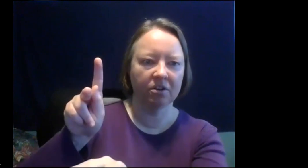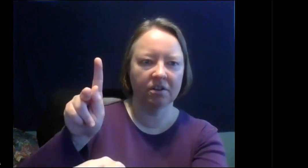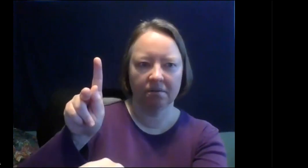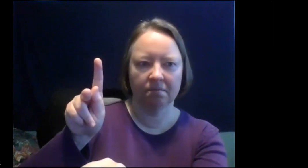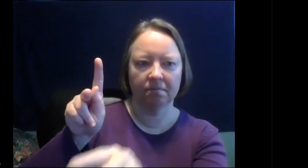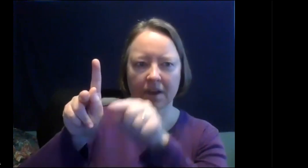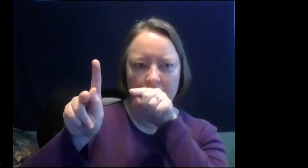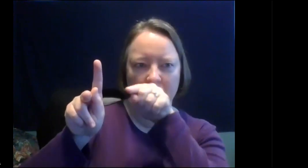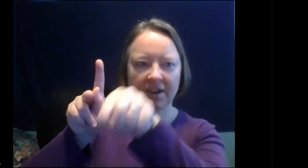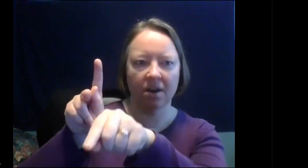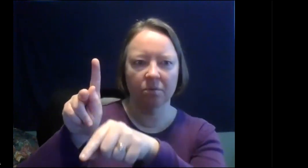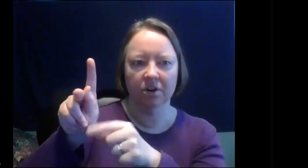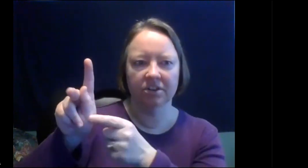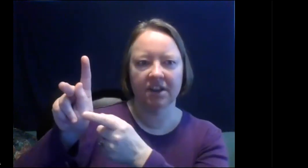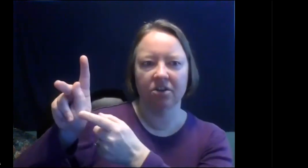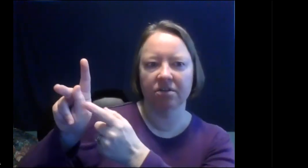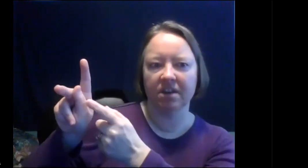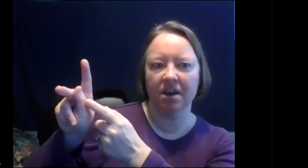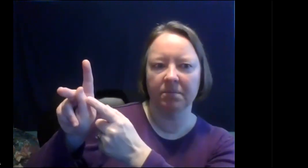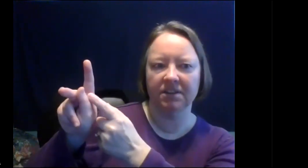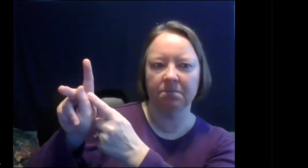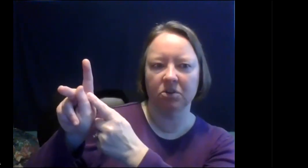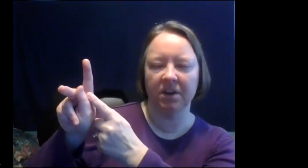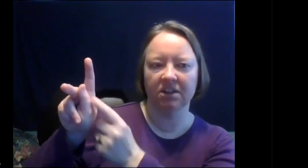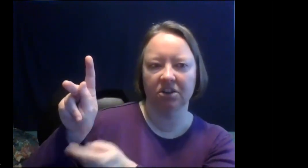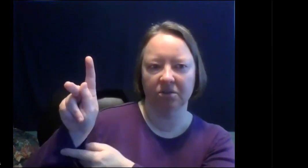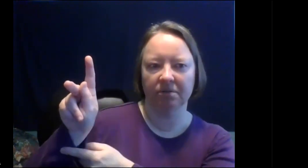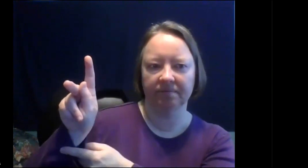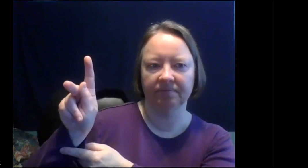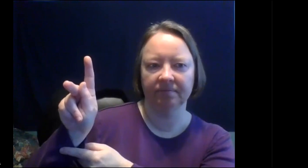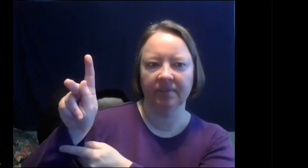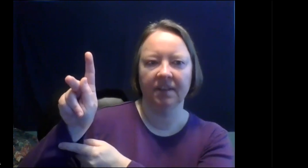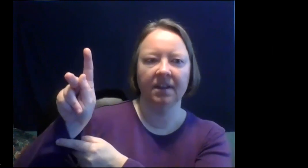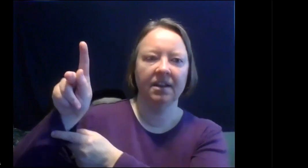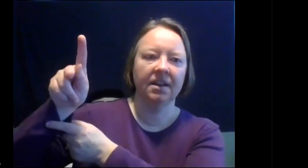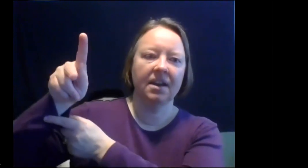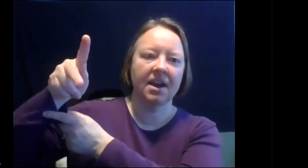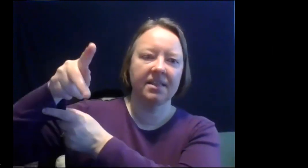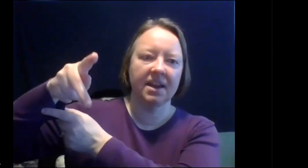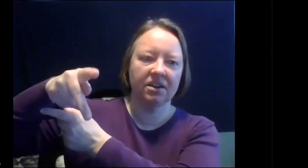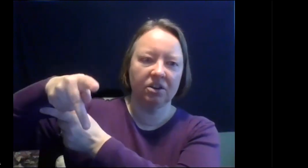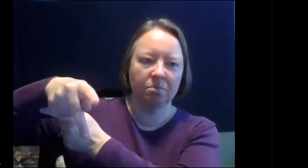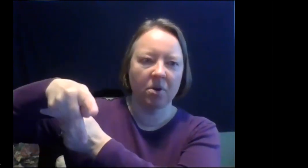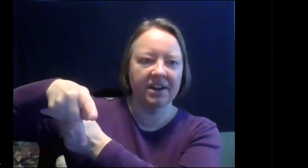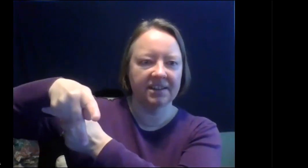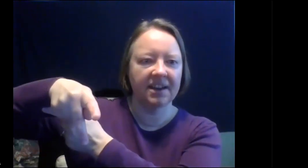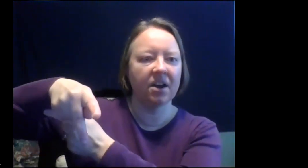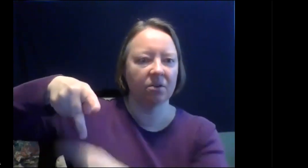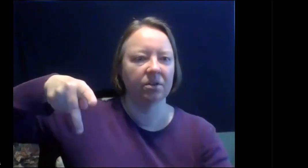finger pointing outwards, and your thumb is in between the two. And then you point it down